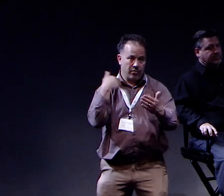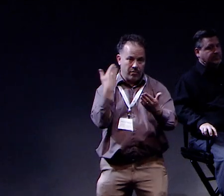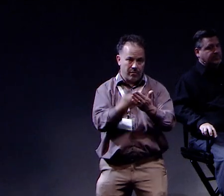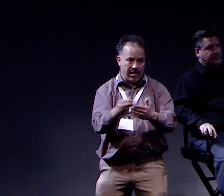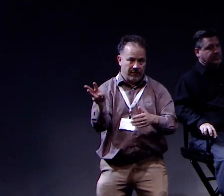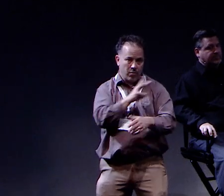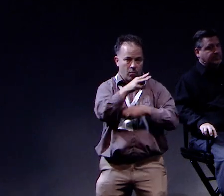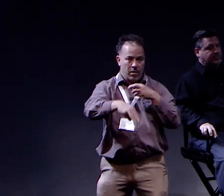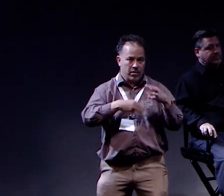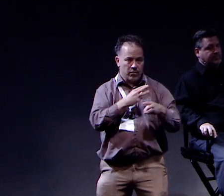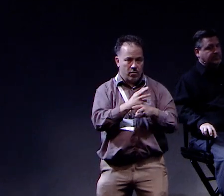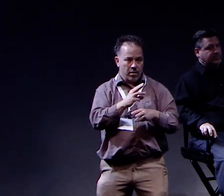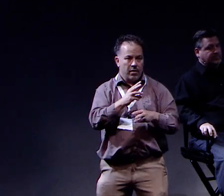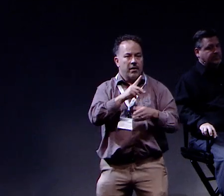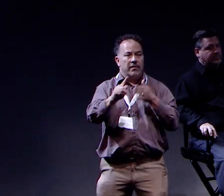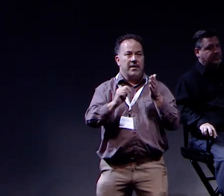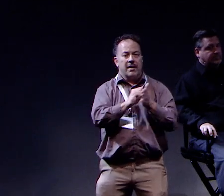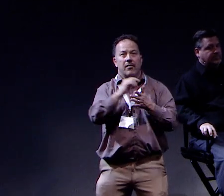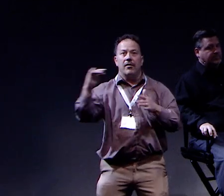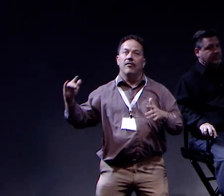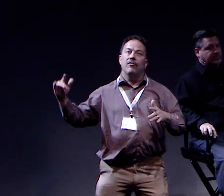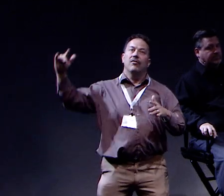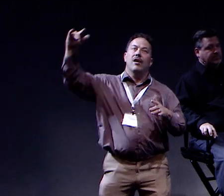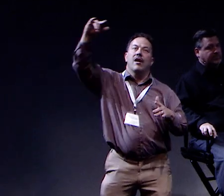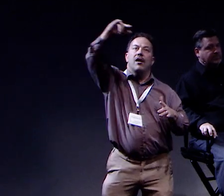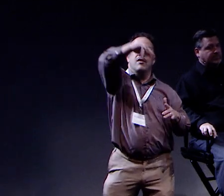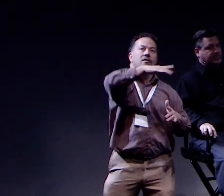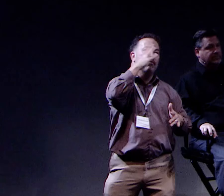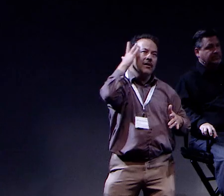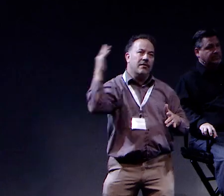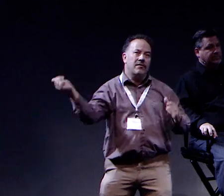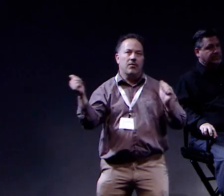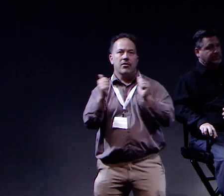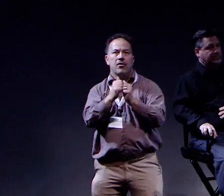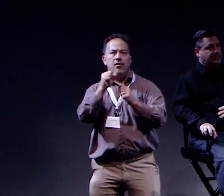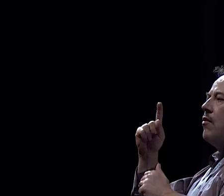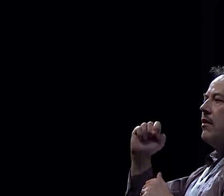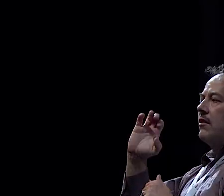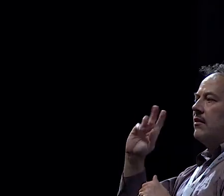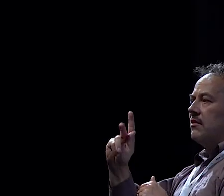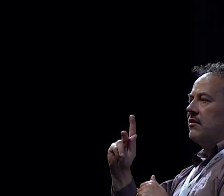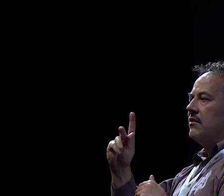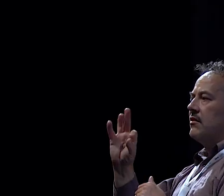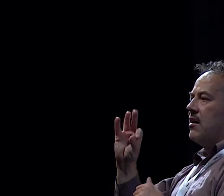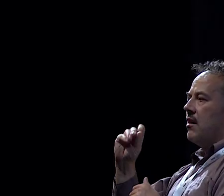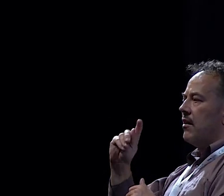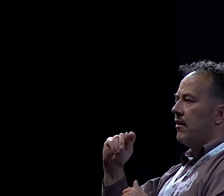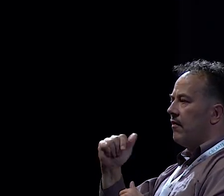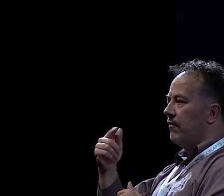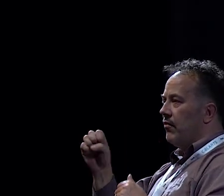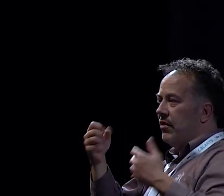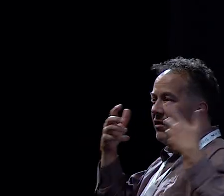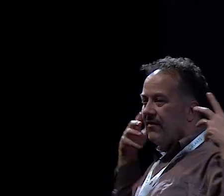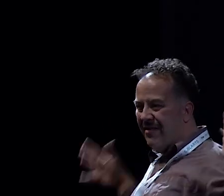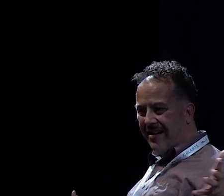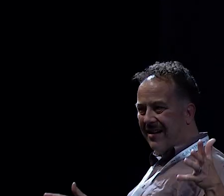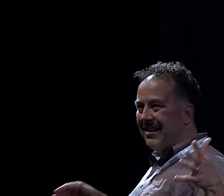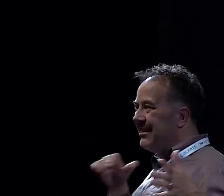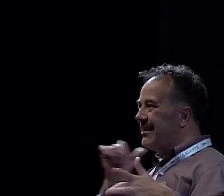The era of soaring over California with stock footage is over. That's not exciting